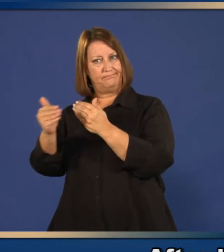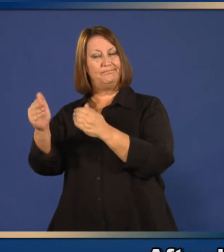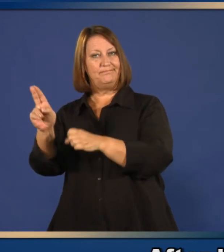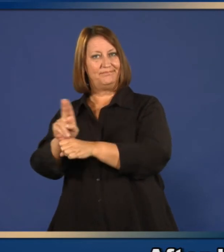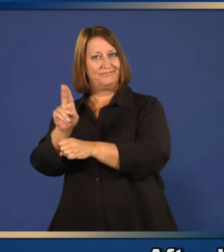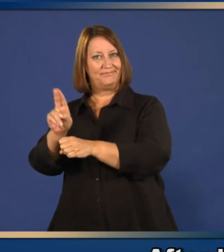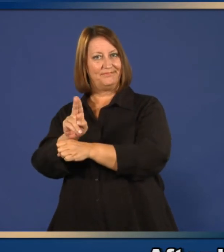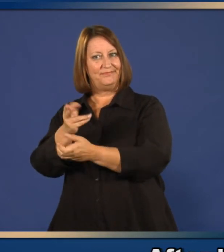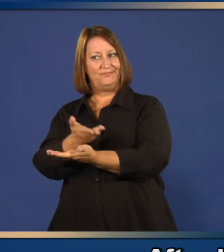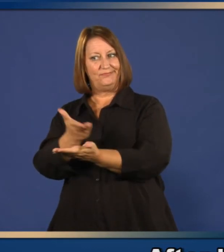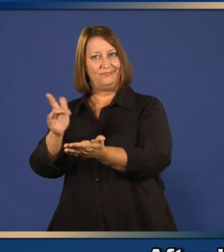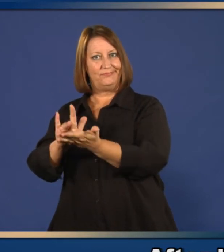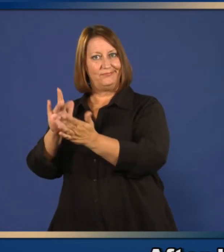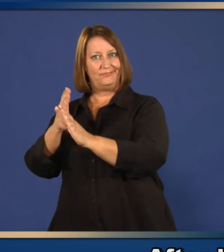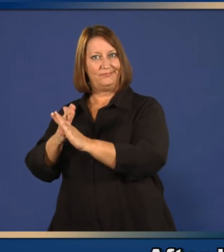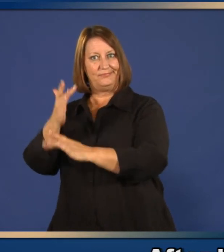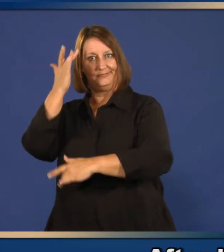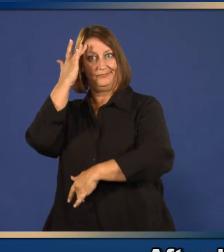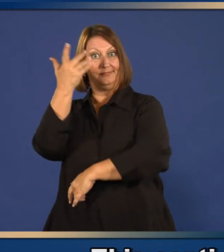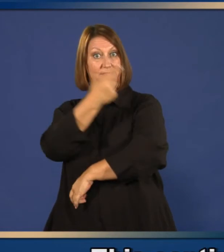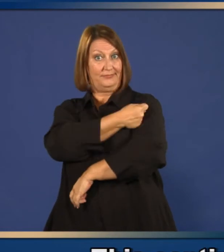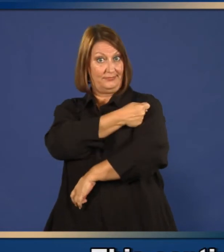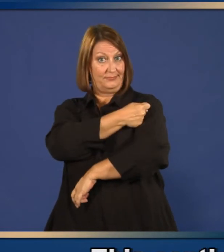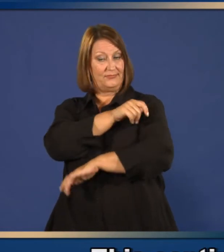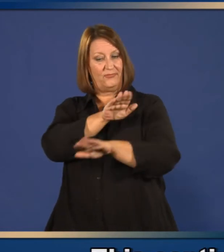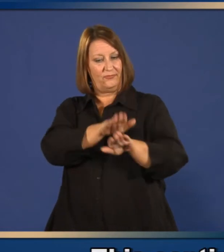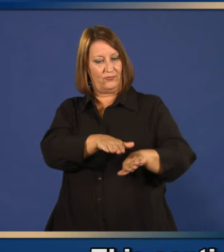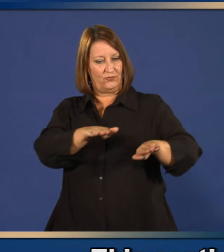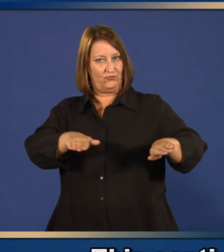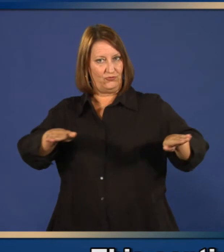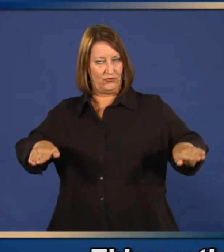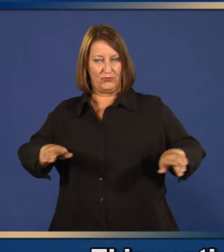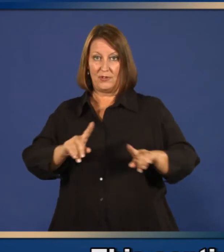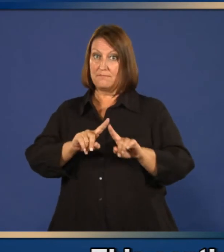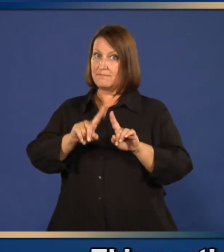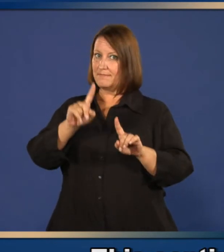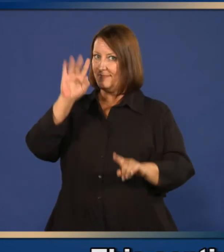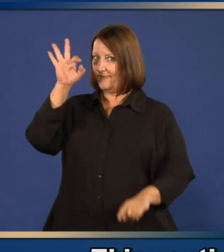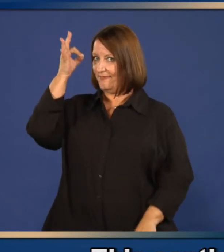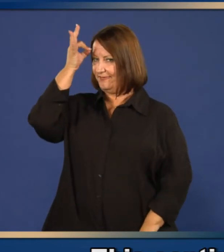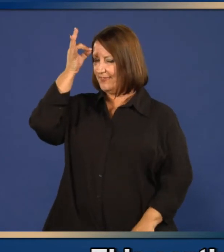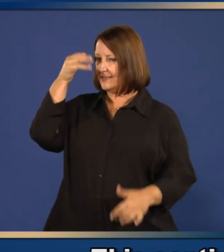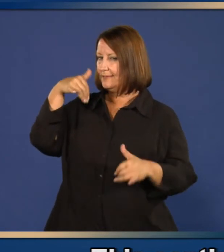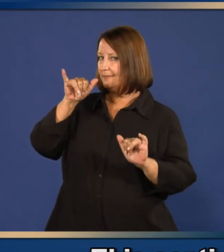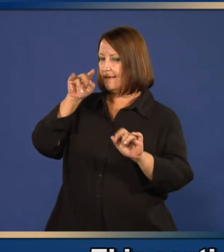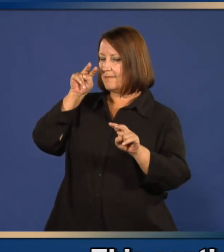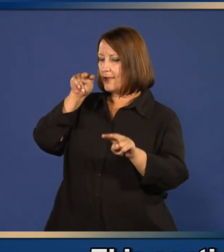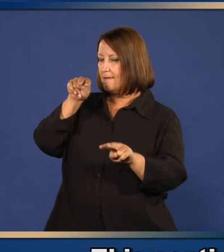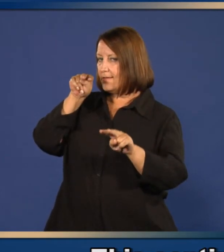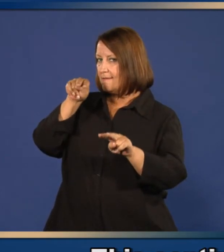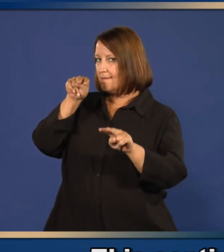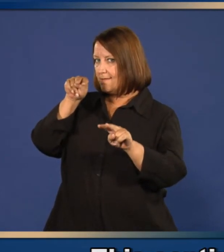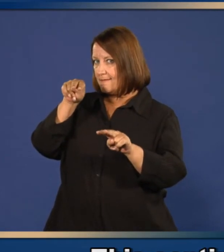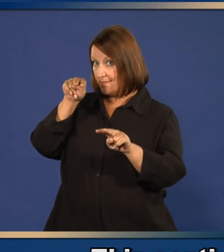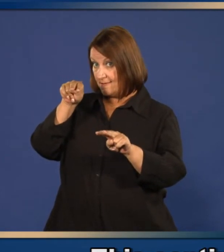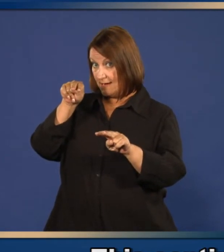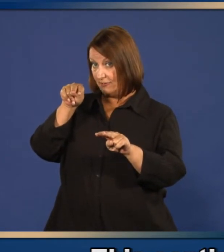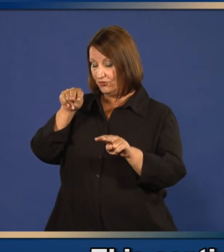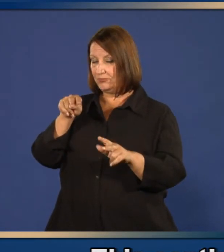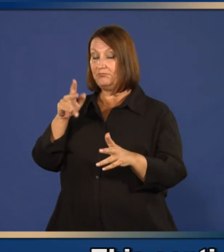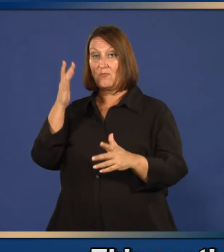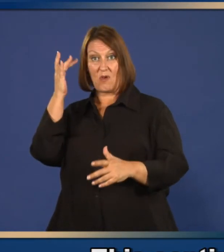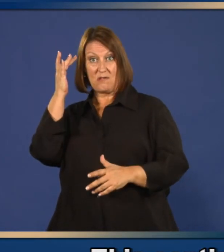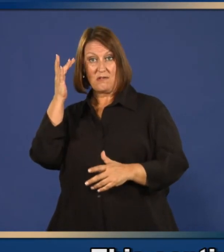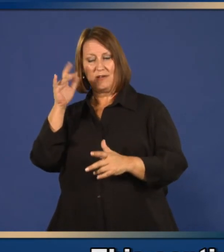vaccine's safety. This continuous monitoring ensures researchers will